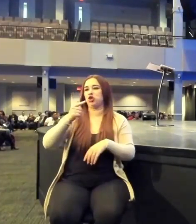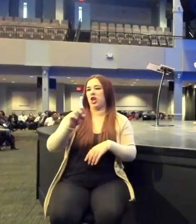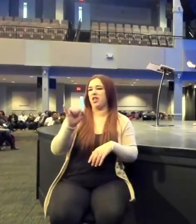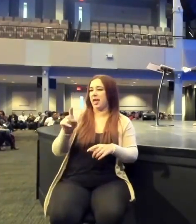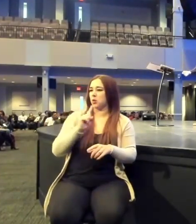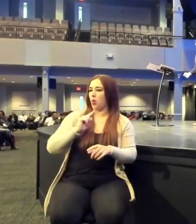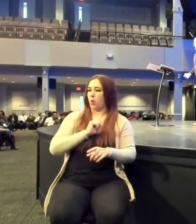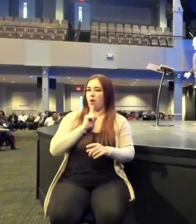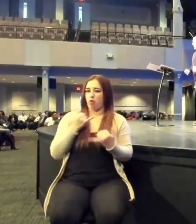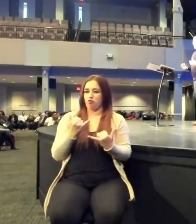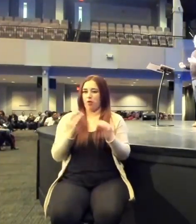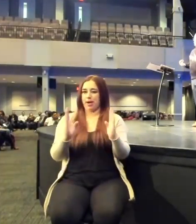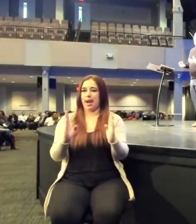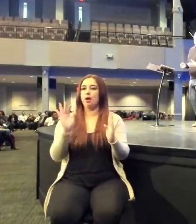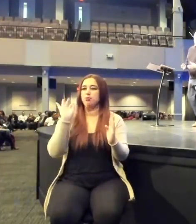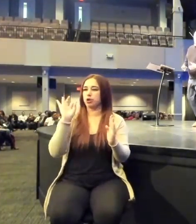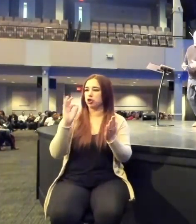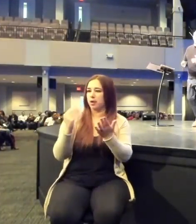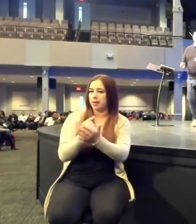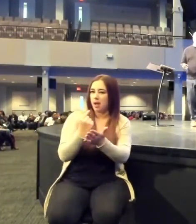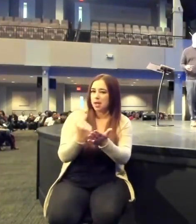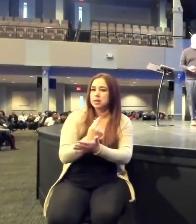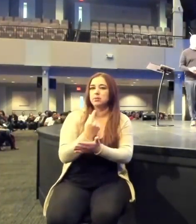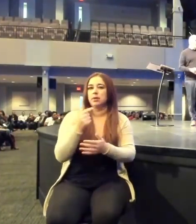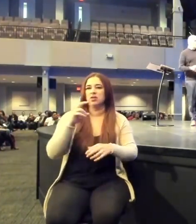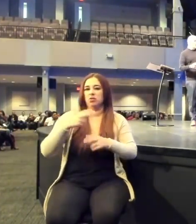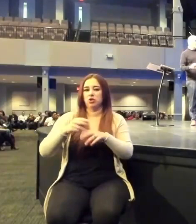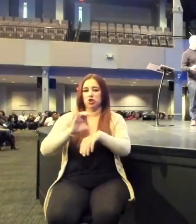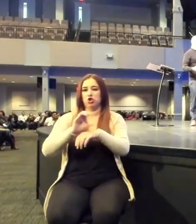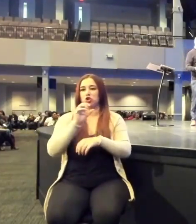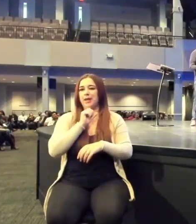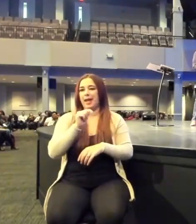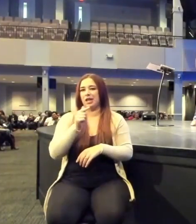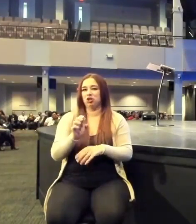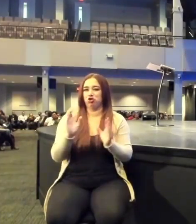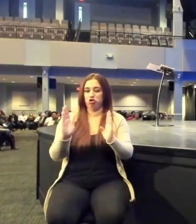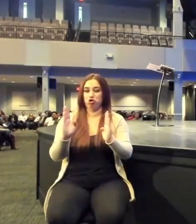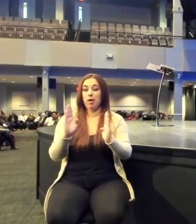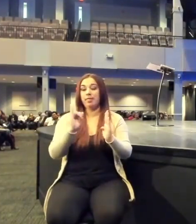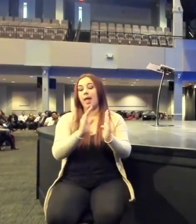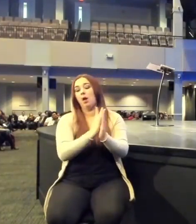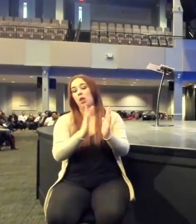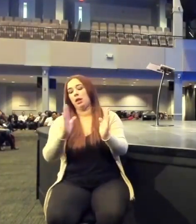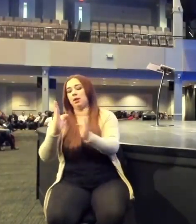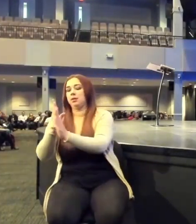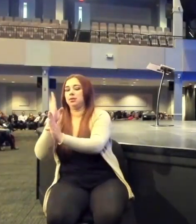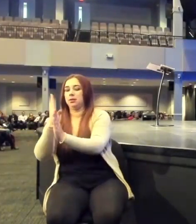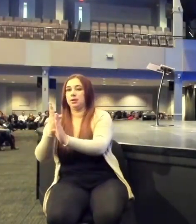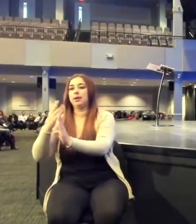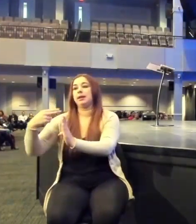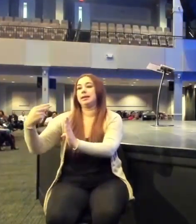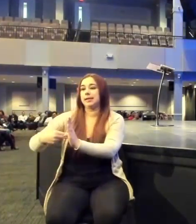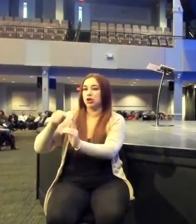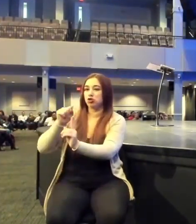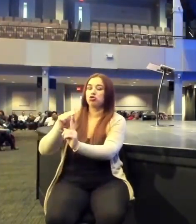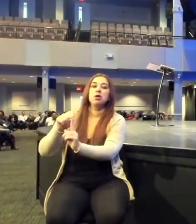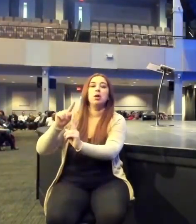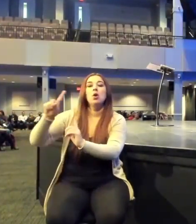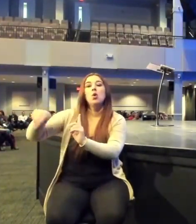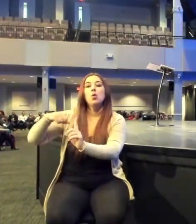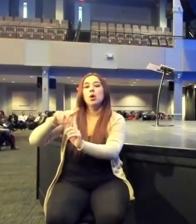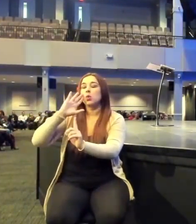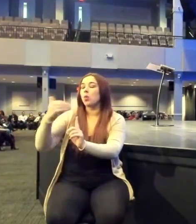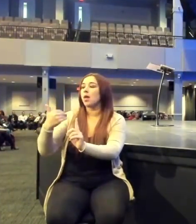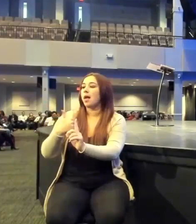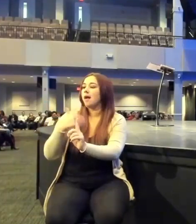that we're in right now. The preaching of the gospel, the church age, is occurring that will lead up to a time in history when there'll be